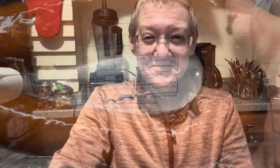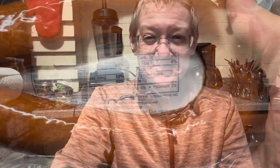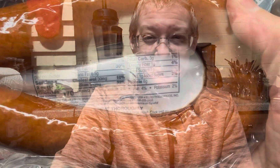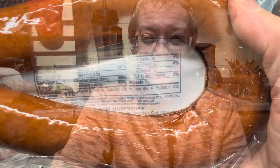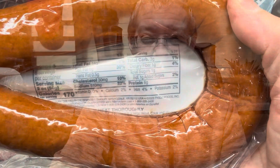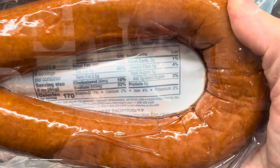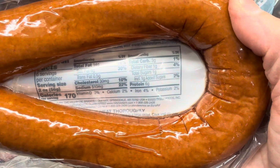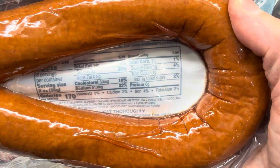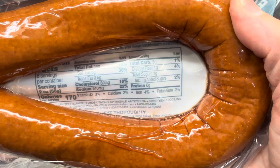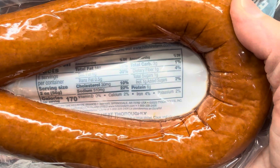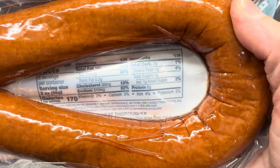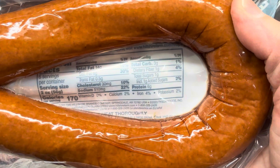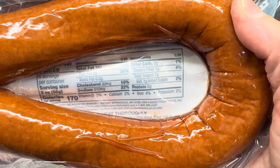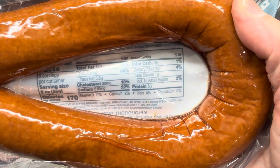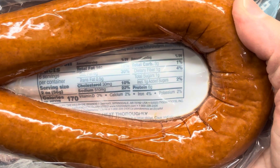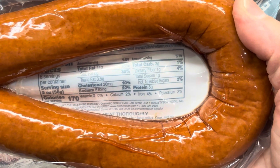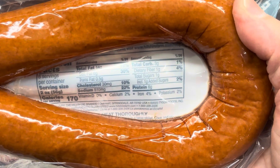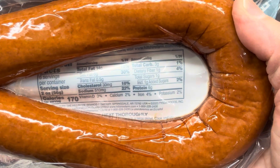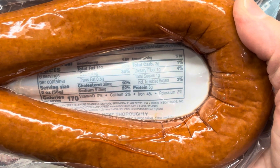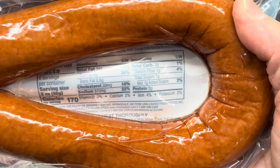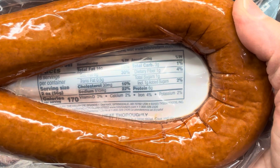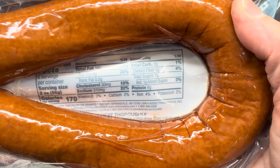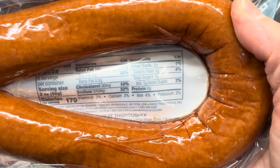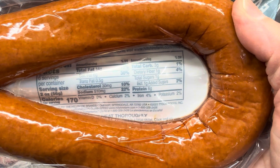Serving size is going to be 2 ounces.